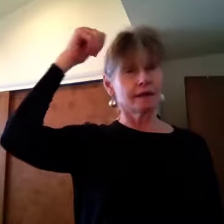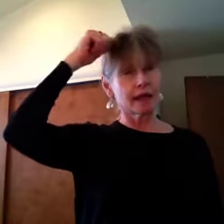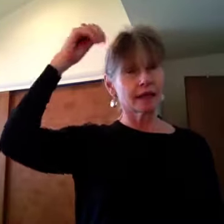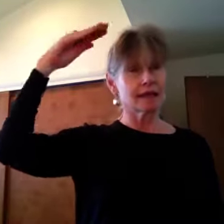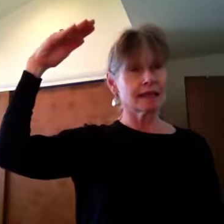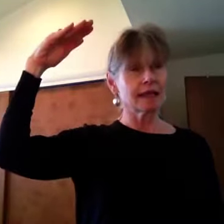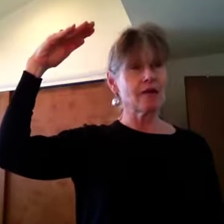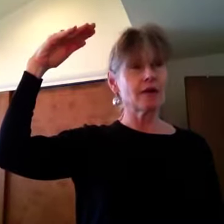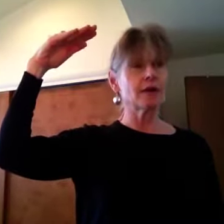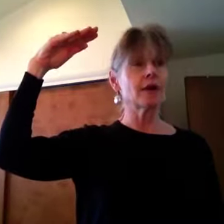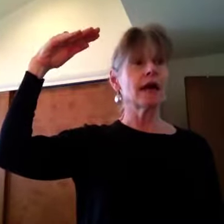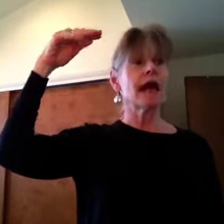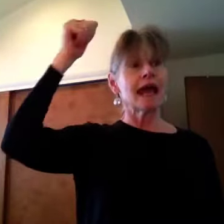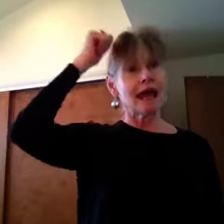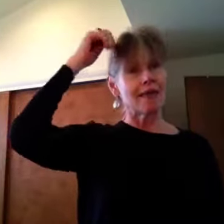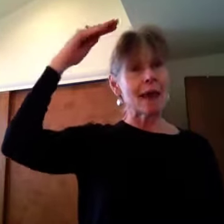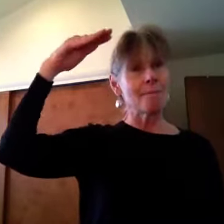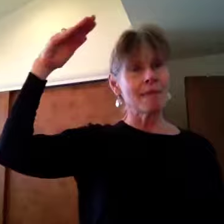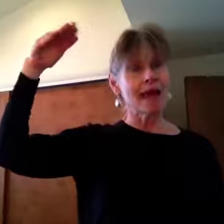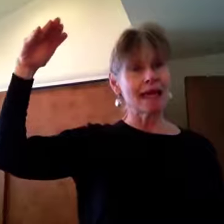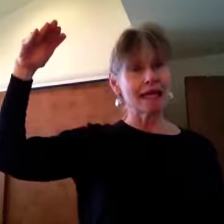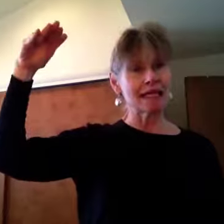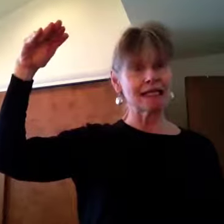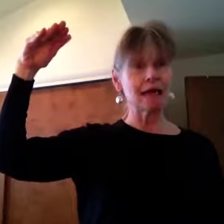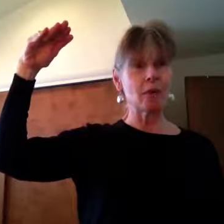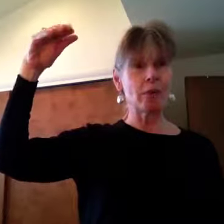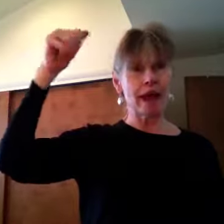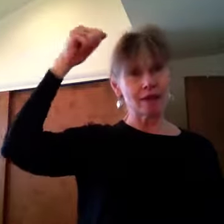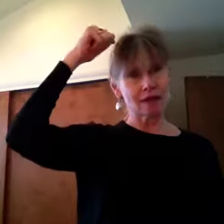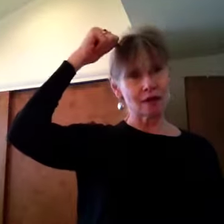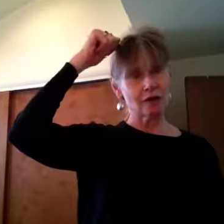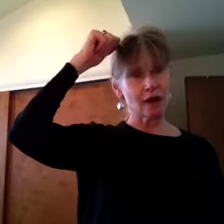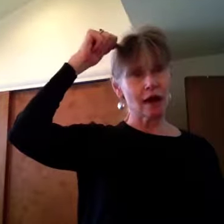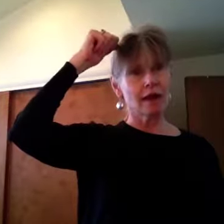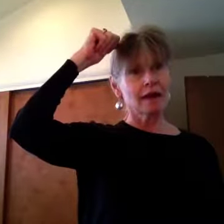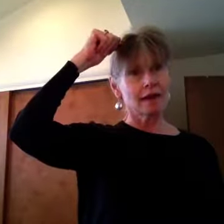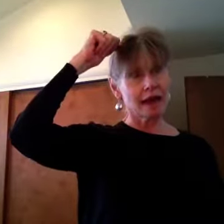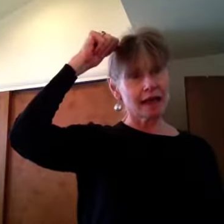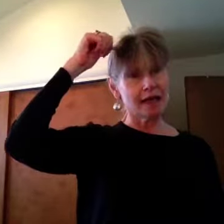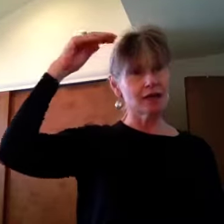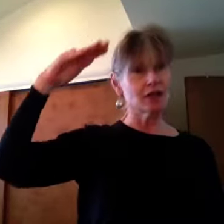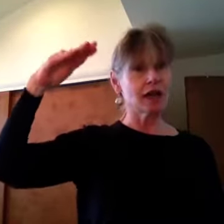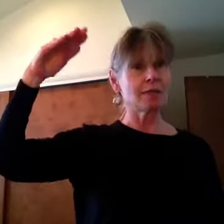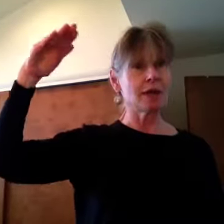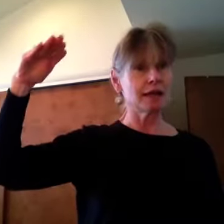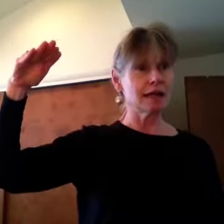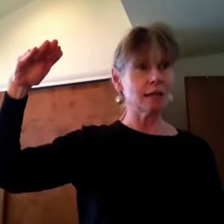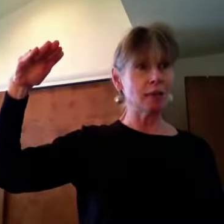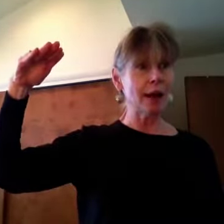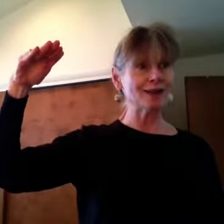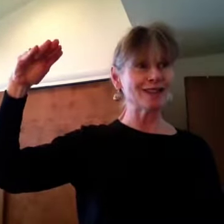then extending out further. And then men is a double bounce. So you've got the A hand shape and a double bounce